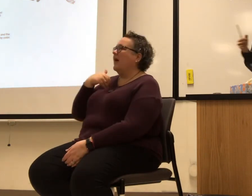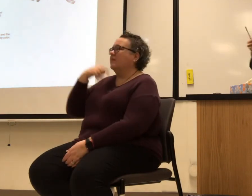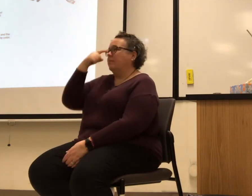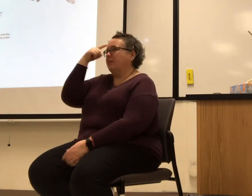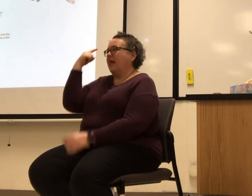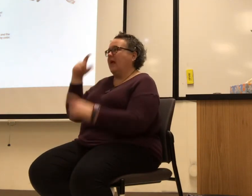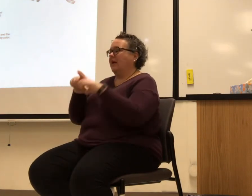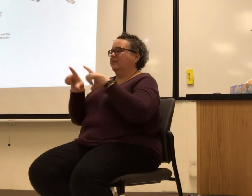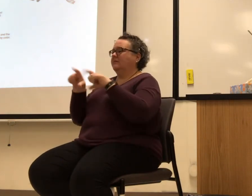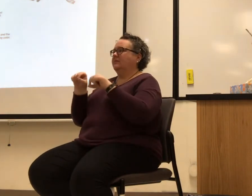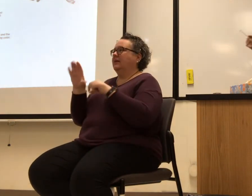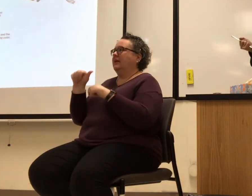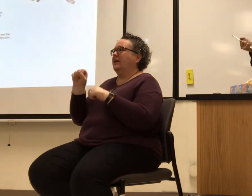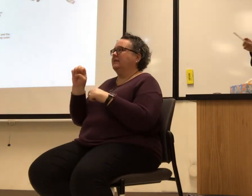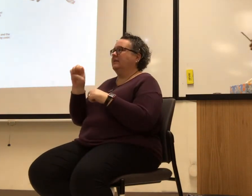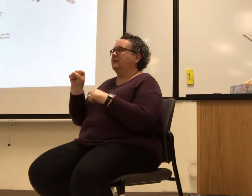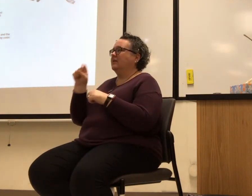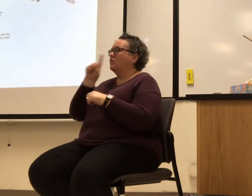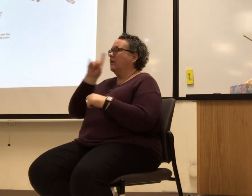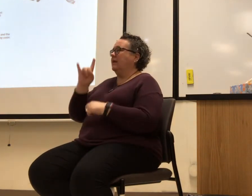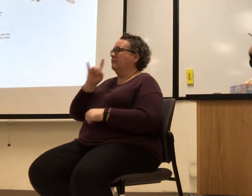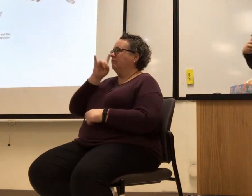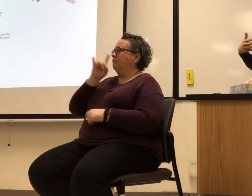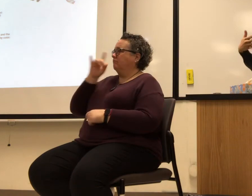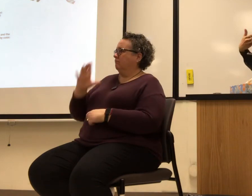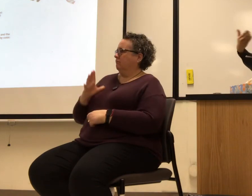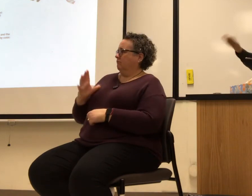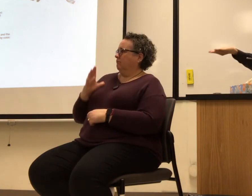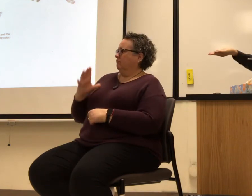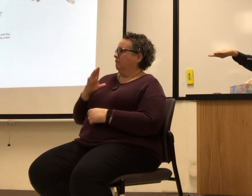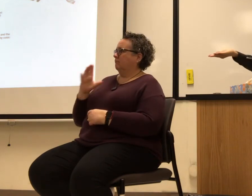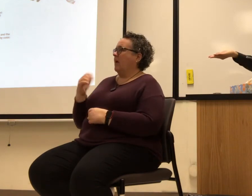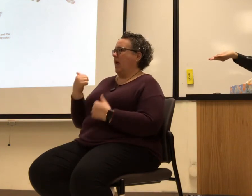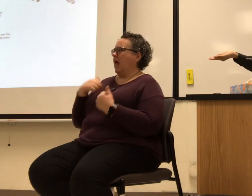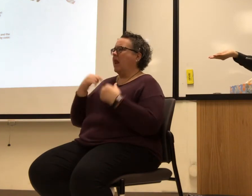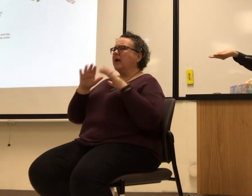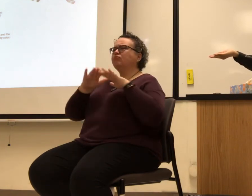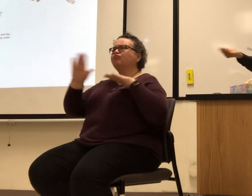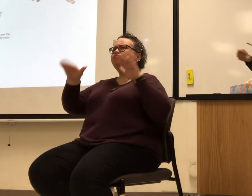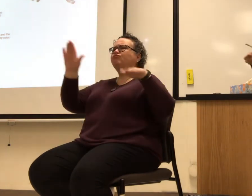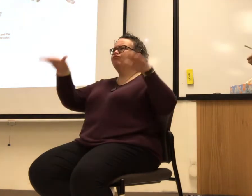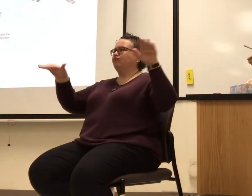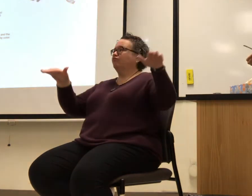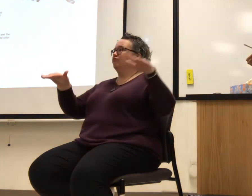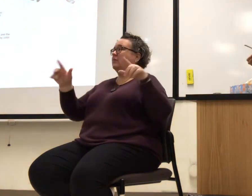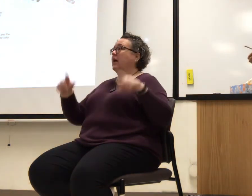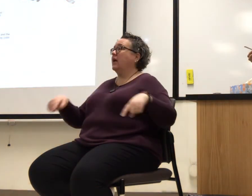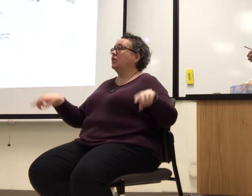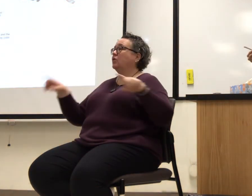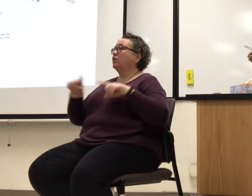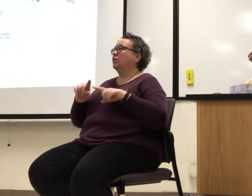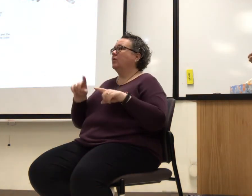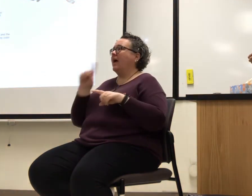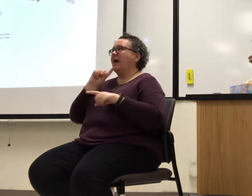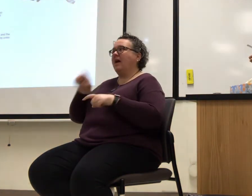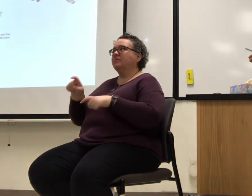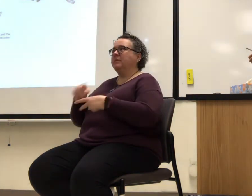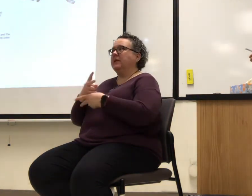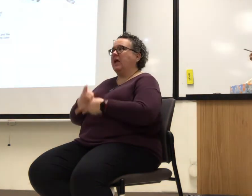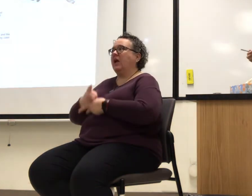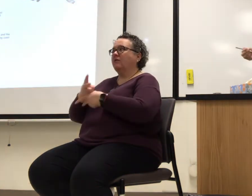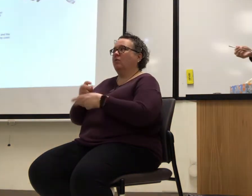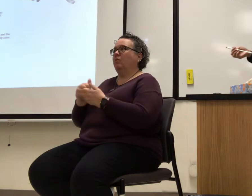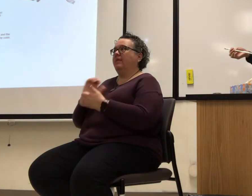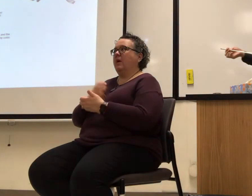cases, and they're very sophisticated, and I just kind of put them out. And yeah, be very careful with